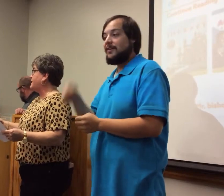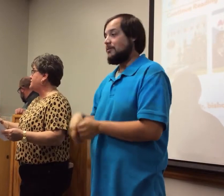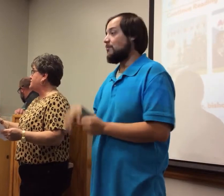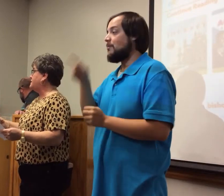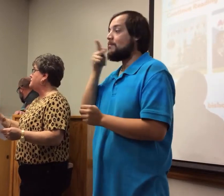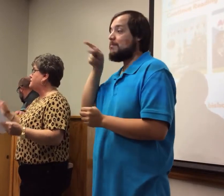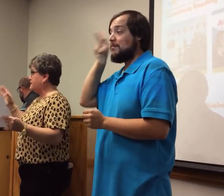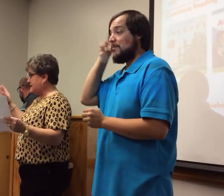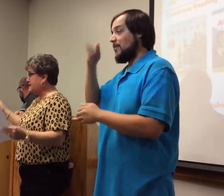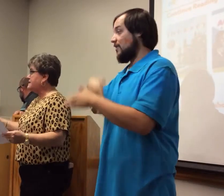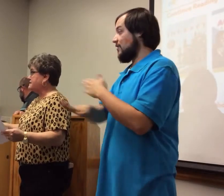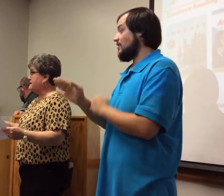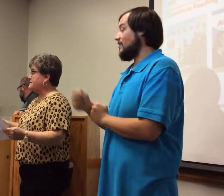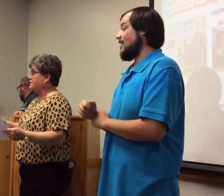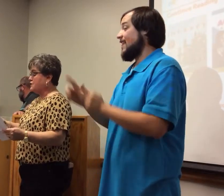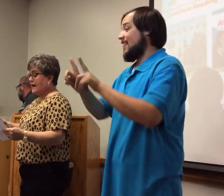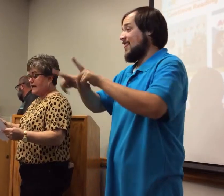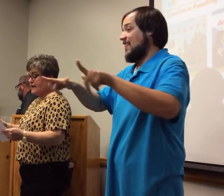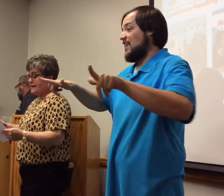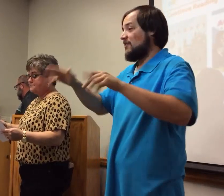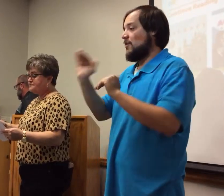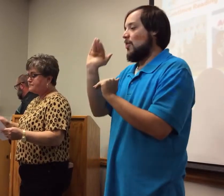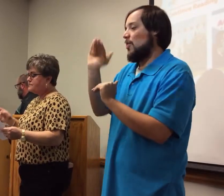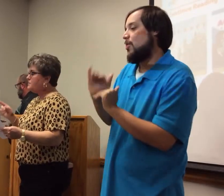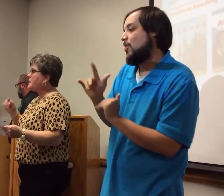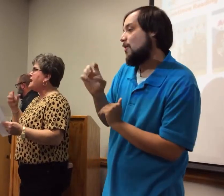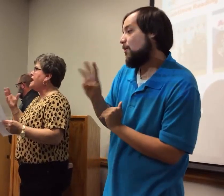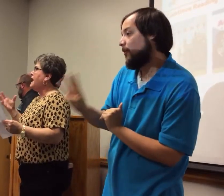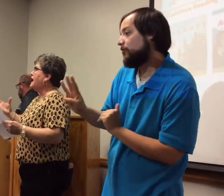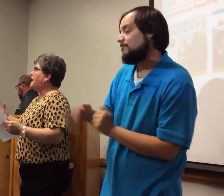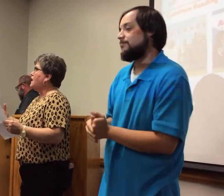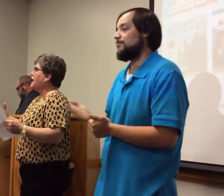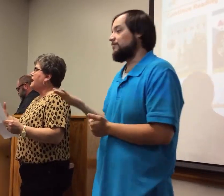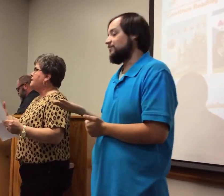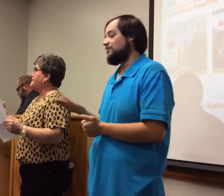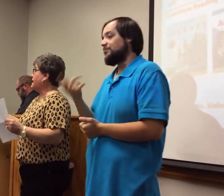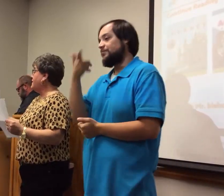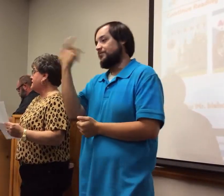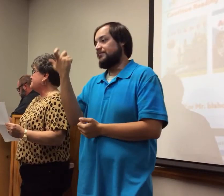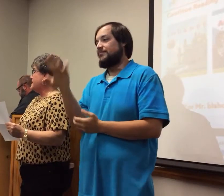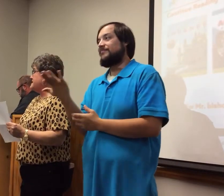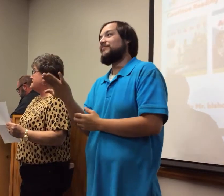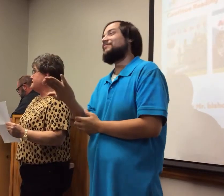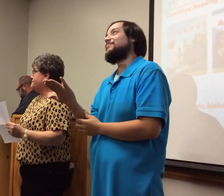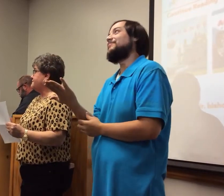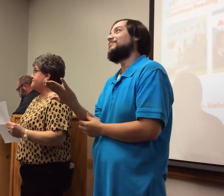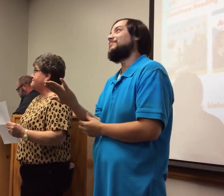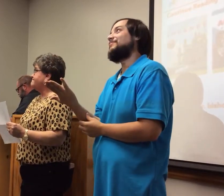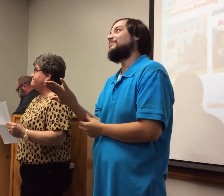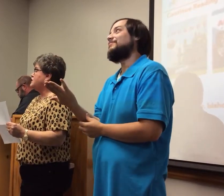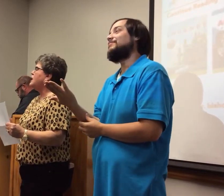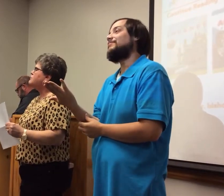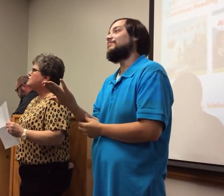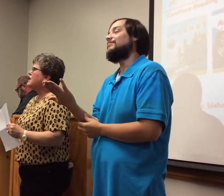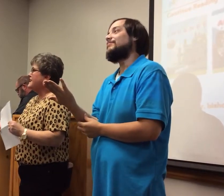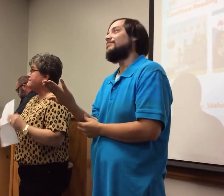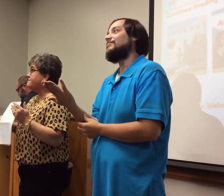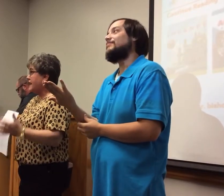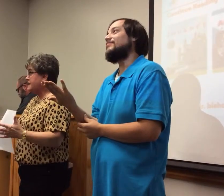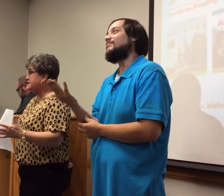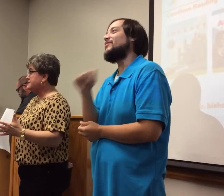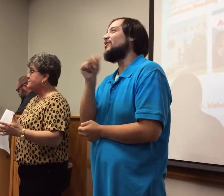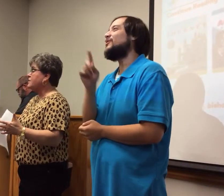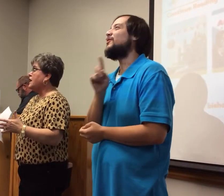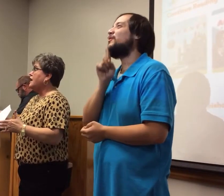language deprivation is also added in. I think it's because of they're not really wanting